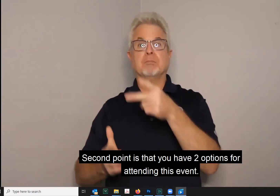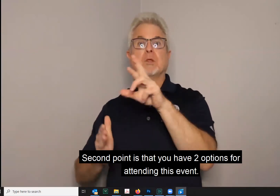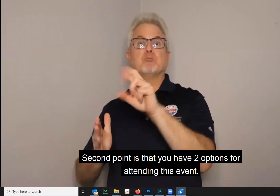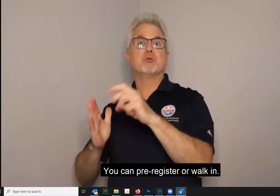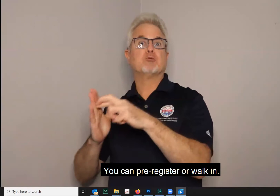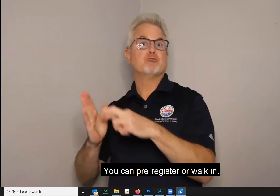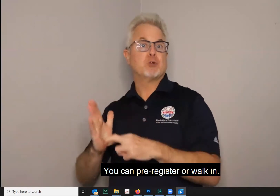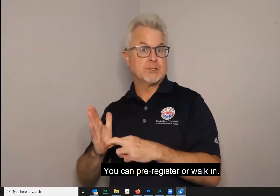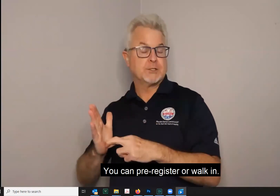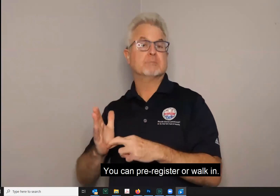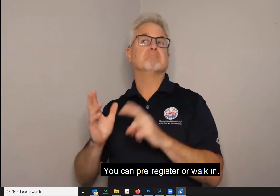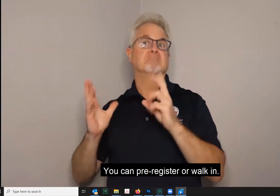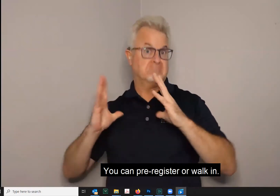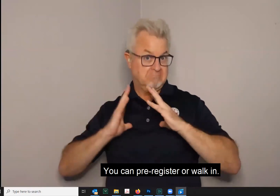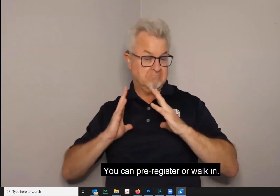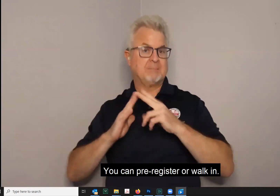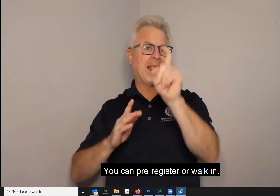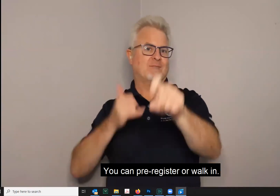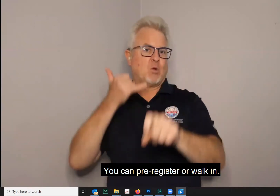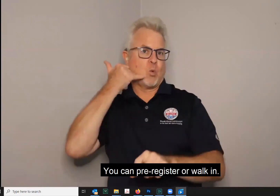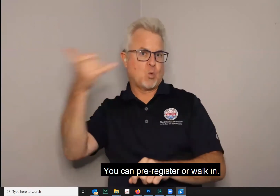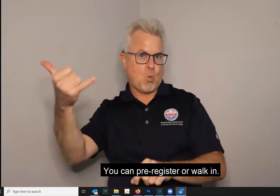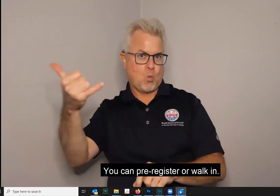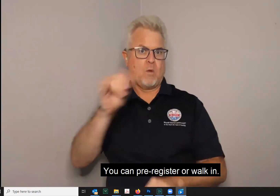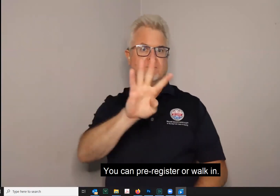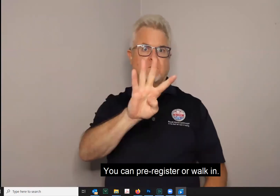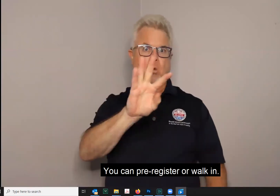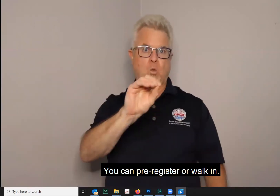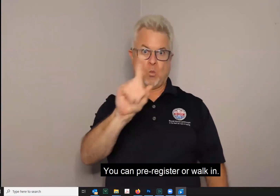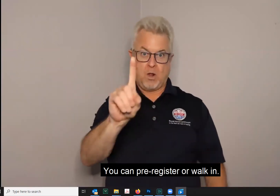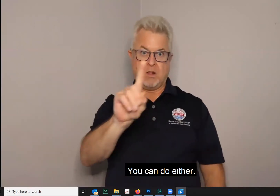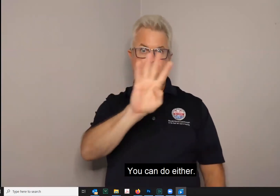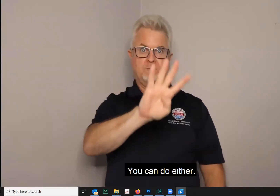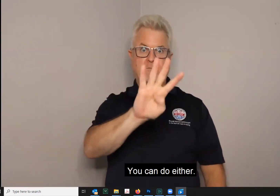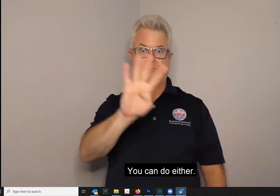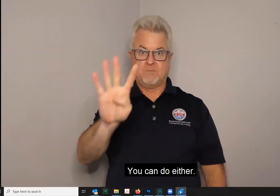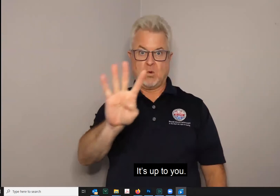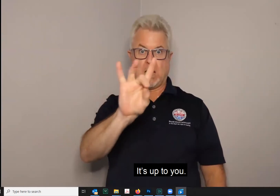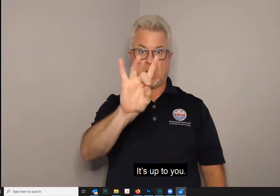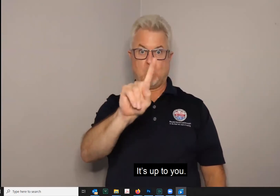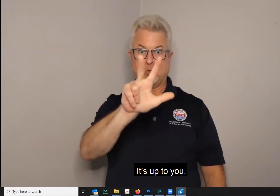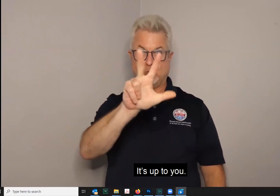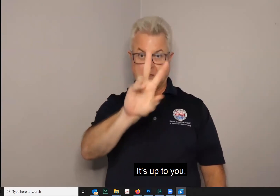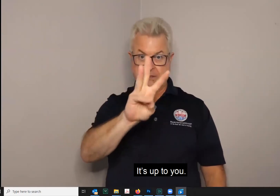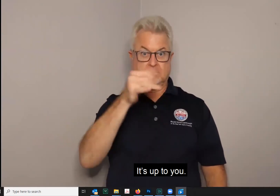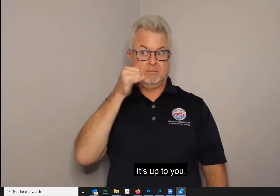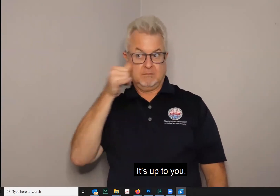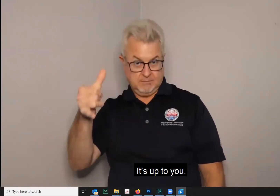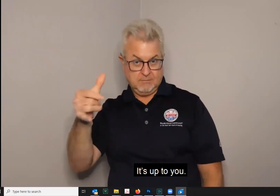Second point is that you have 2 options for attending this event. You can pre-register and walk in.